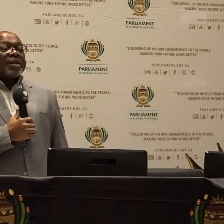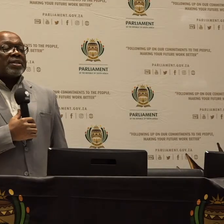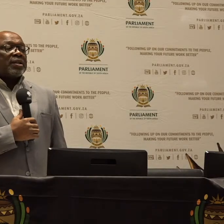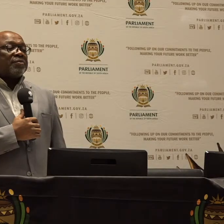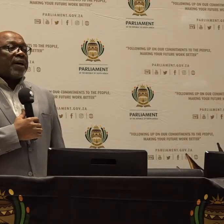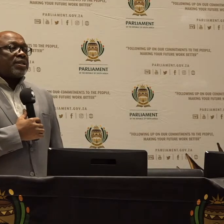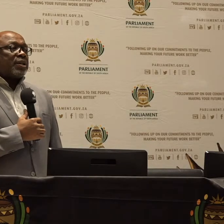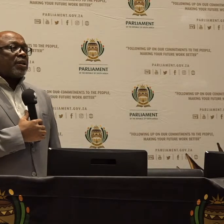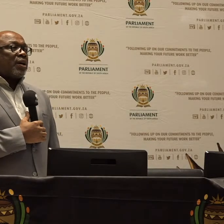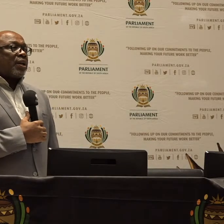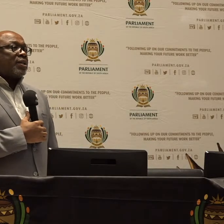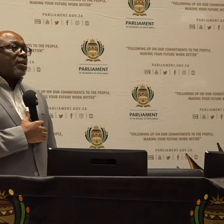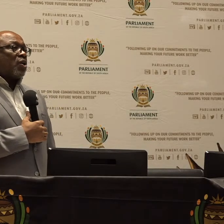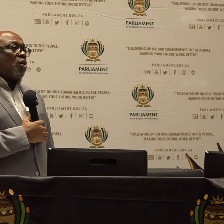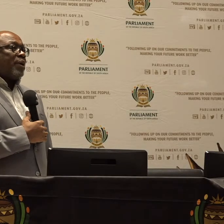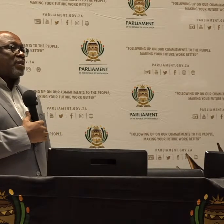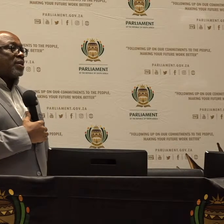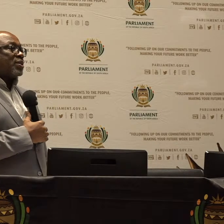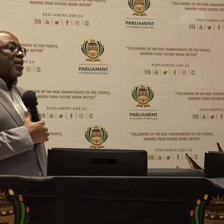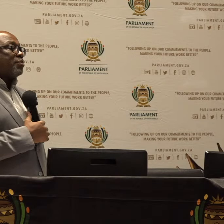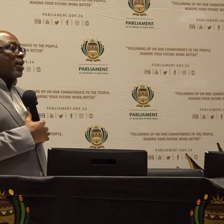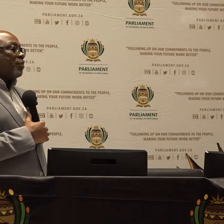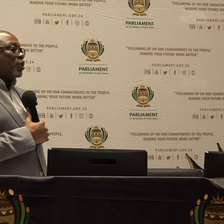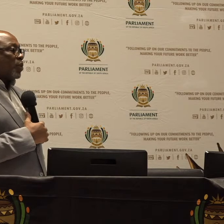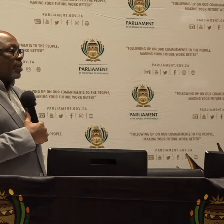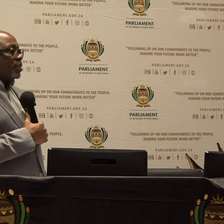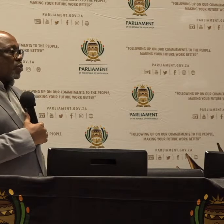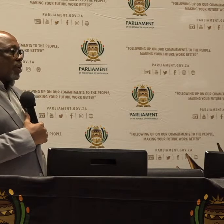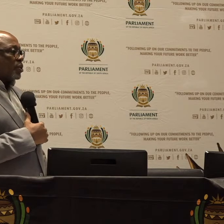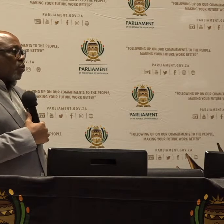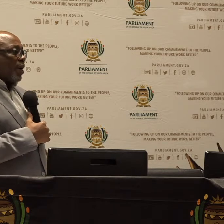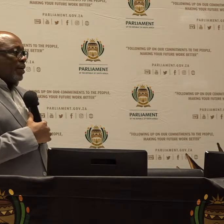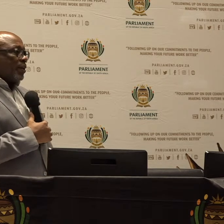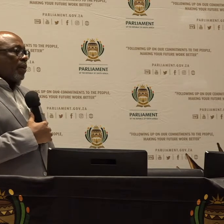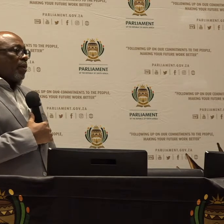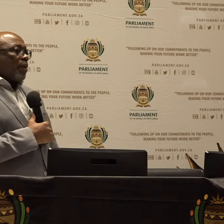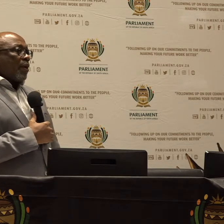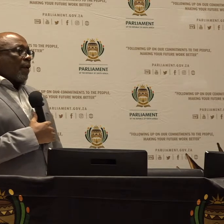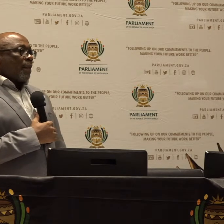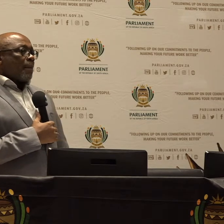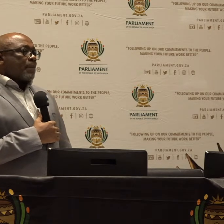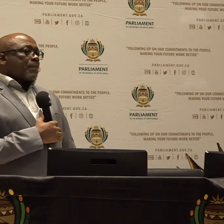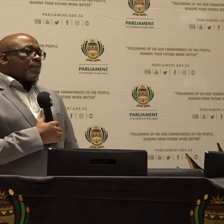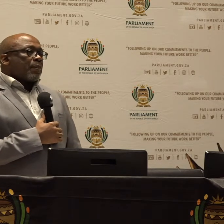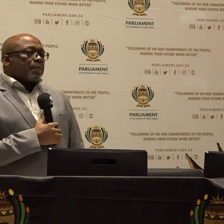we first invited written comments in September 2021.